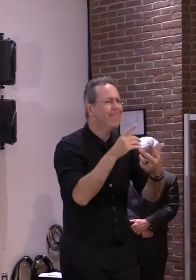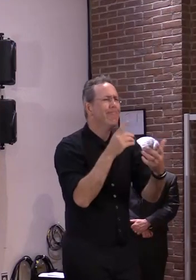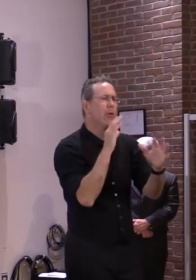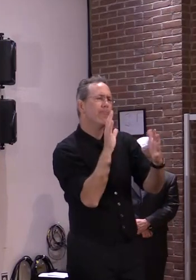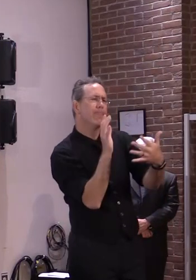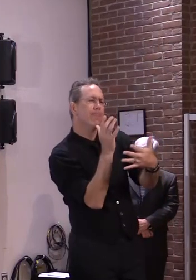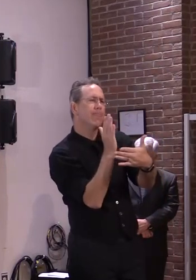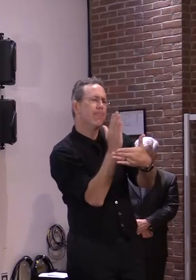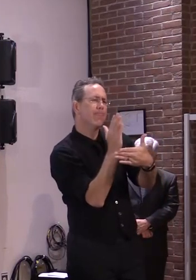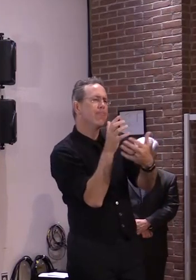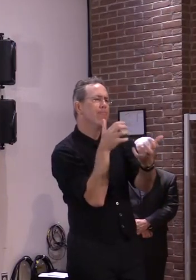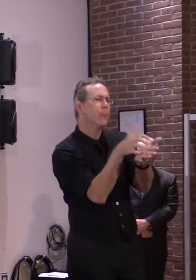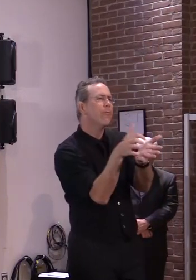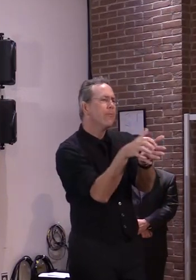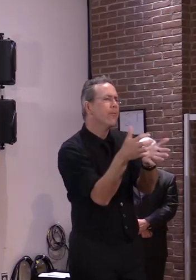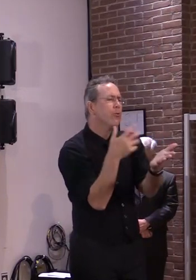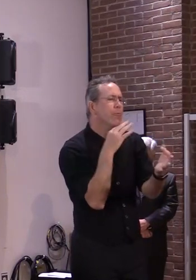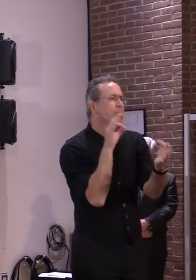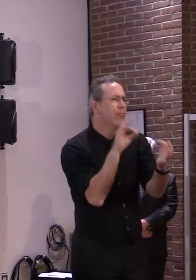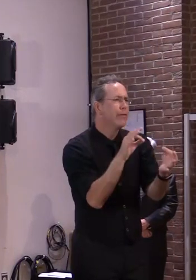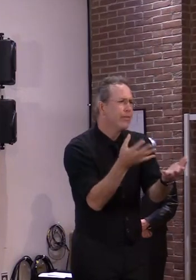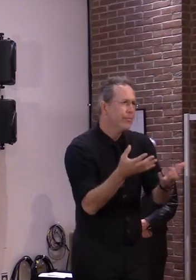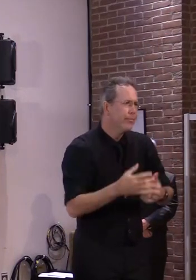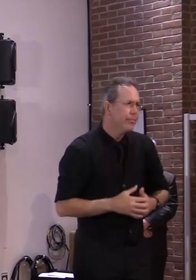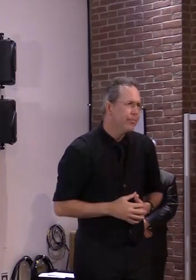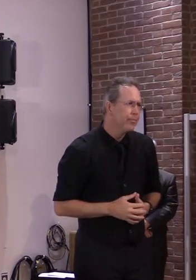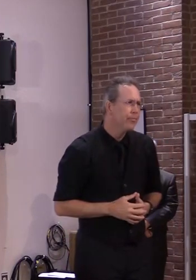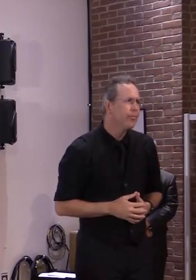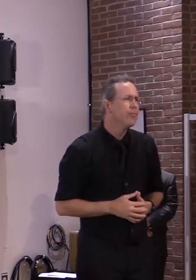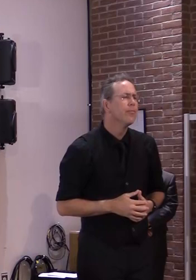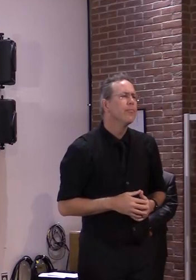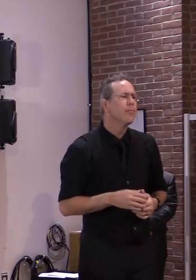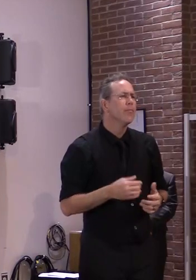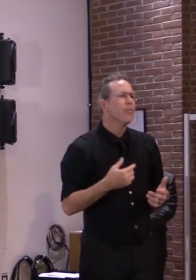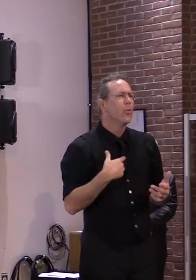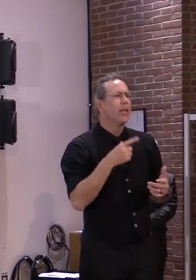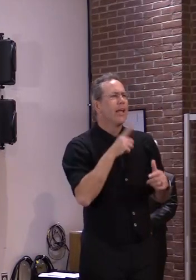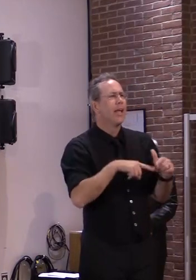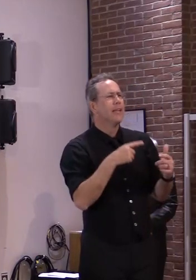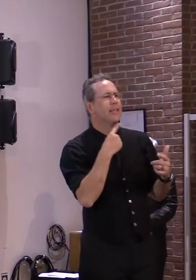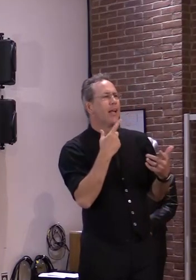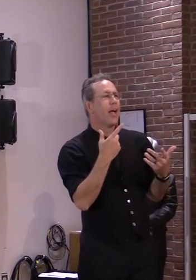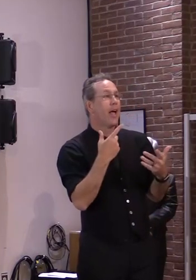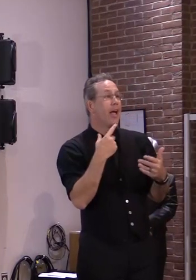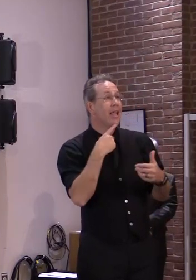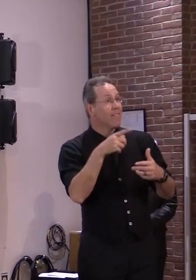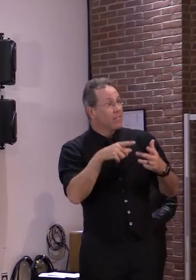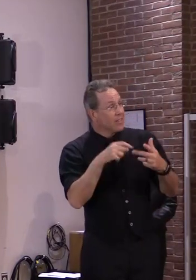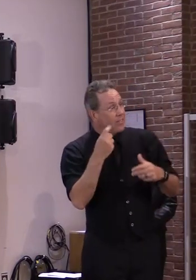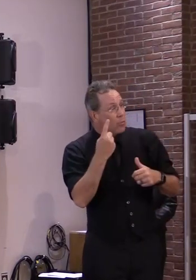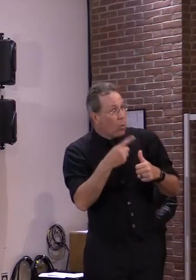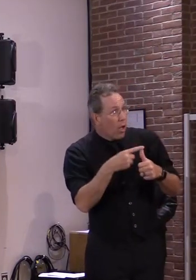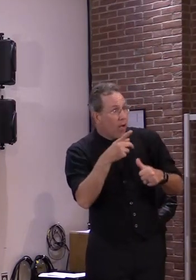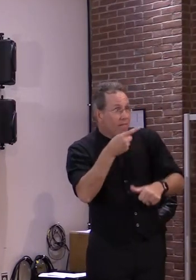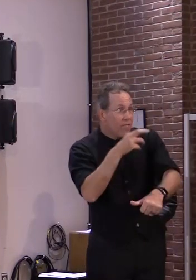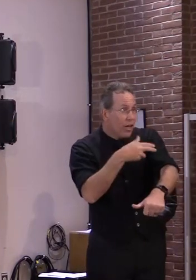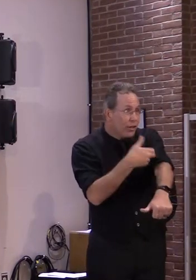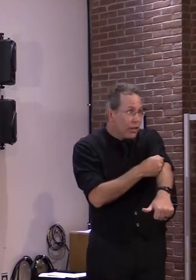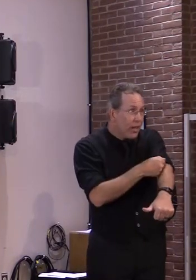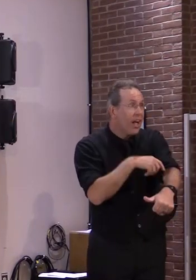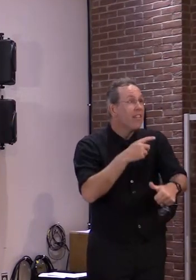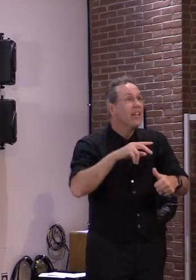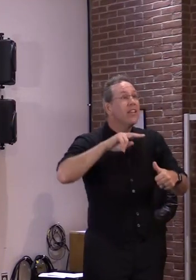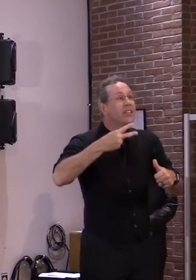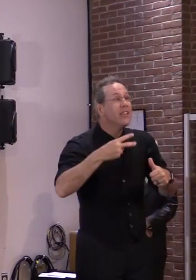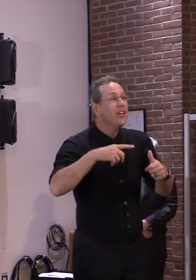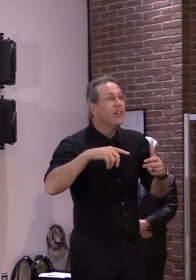firm assurance that the approach you're choosing is going to be correct or not. But having said that, there is an element of what we